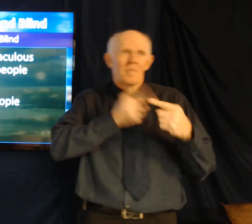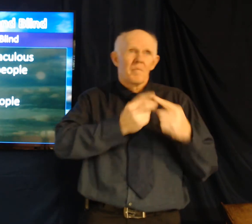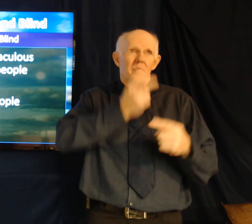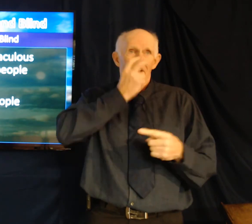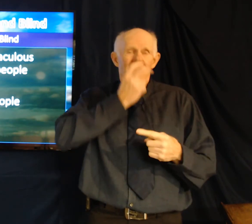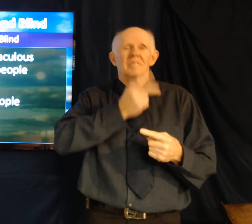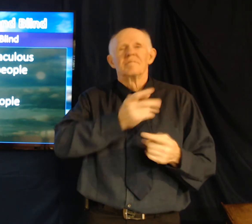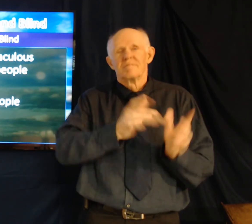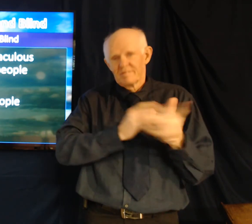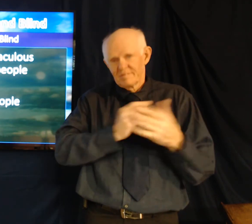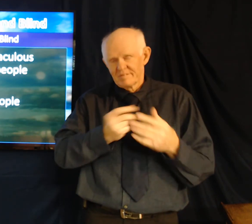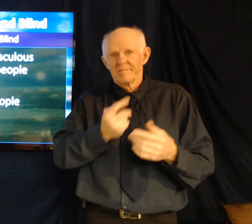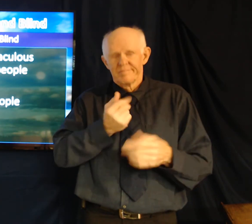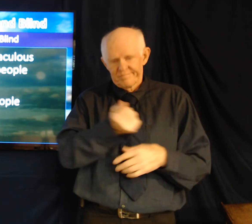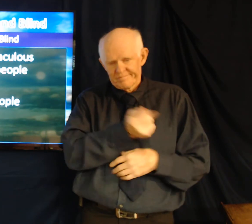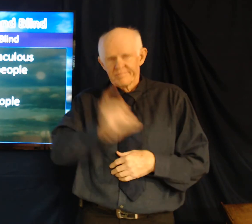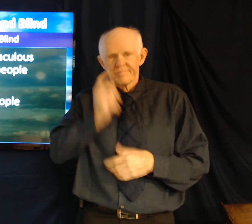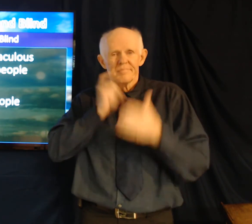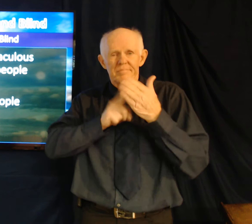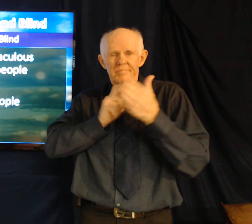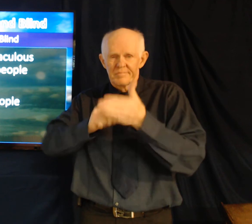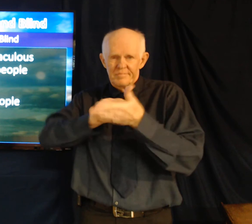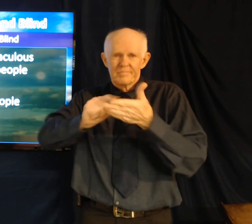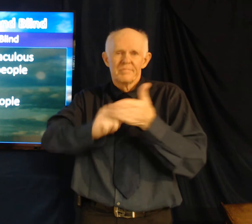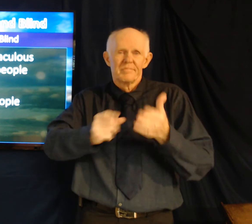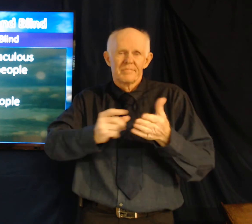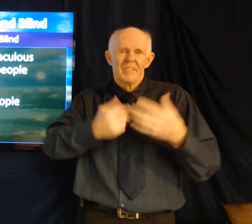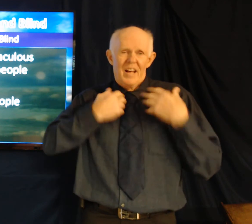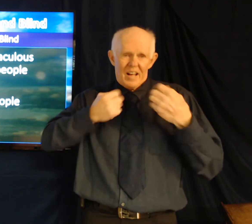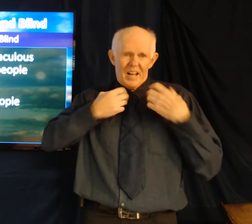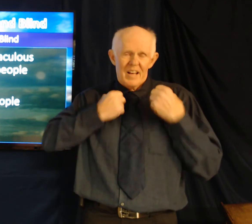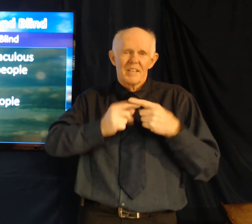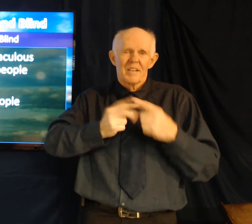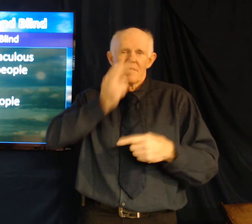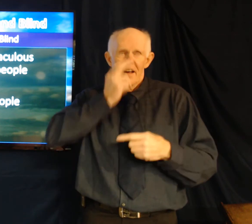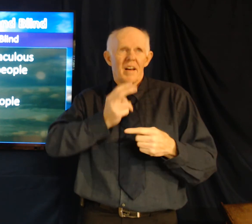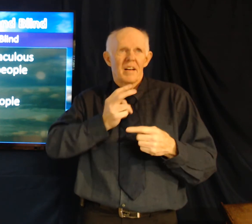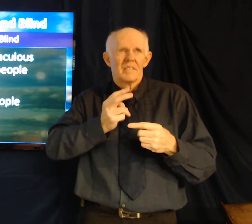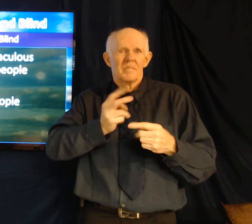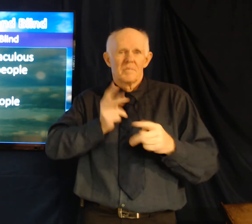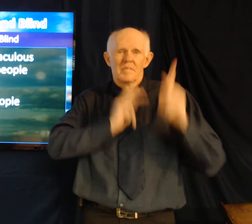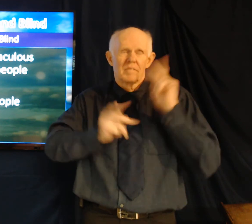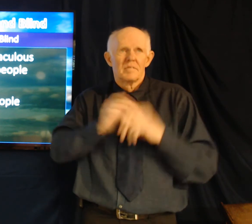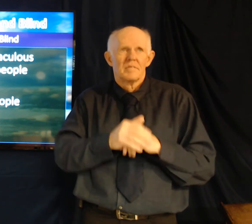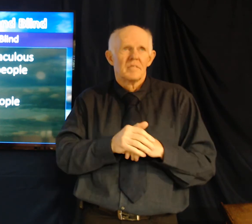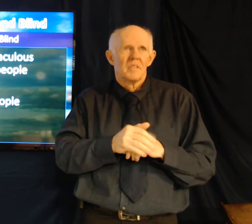Jesus also, we know this many verses where he heals blind people.